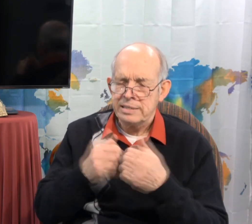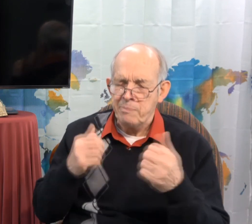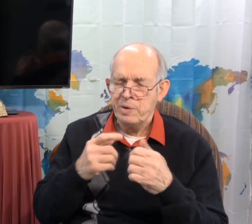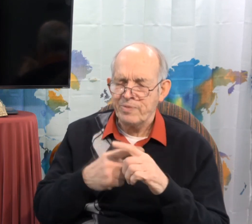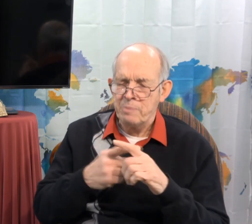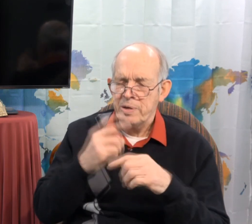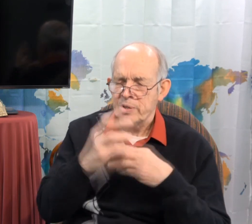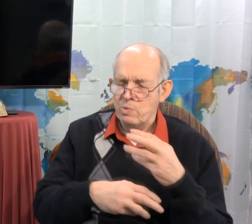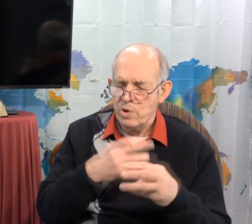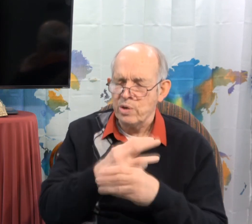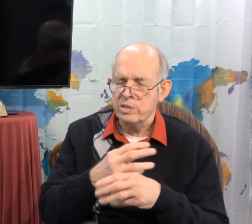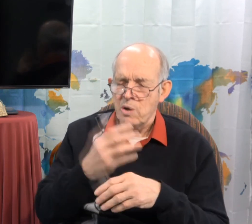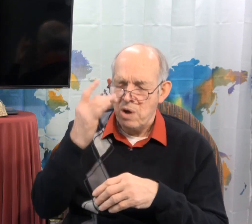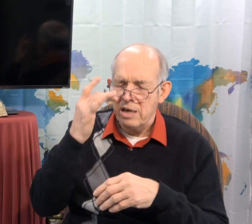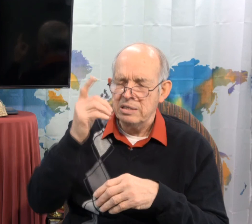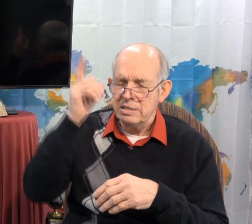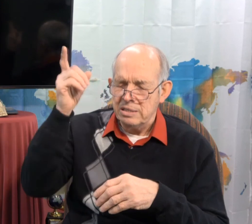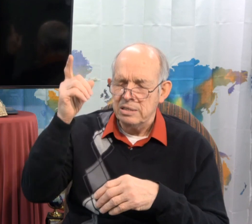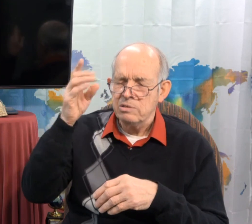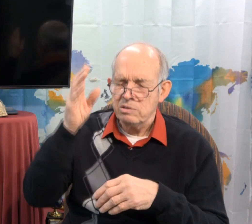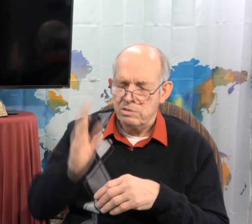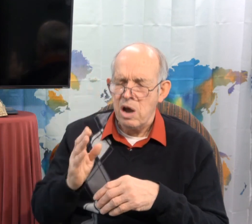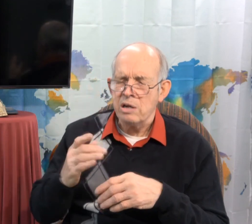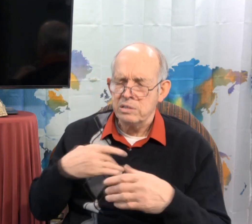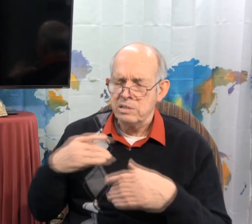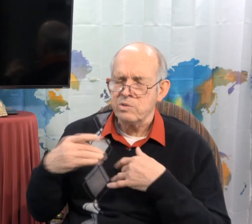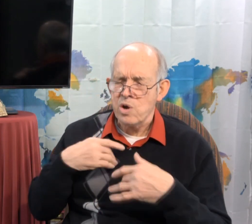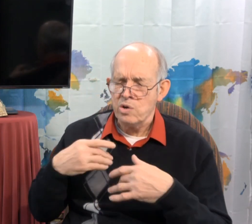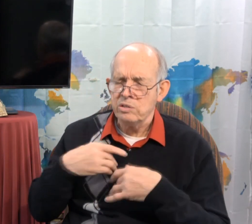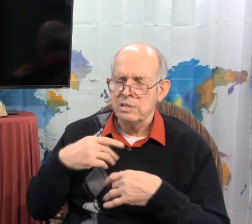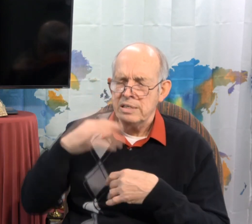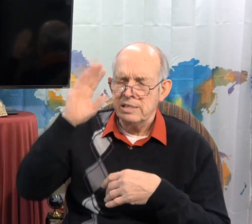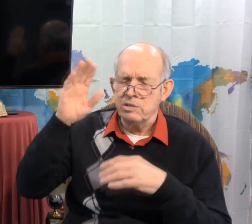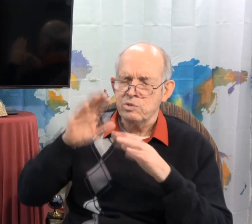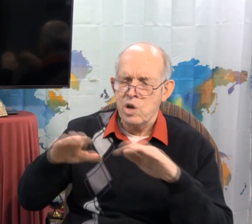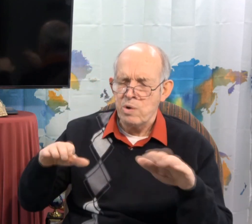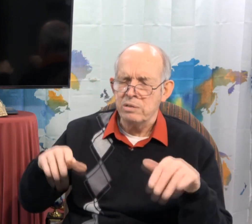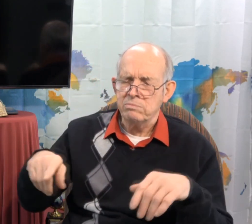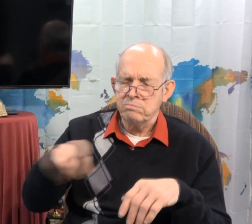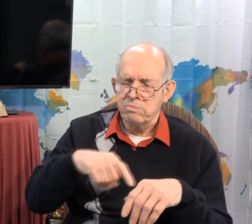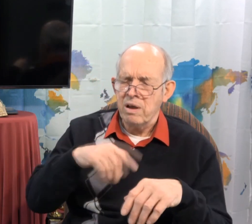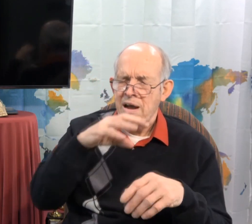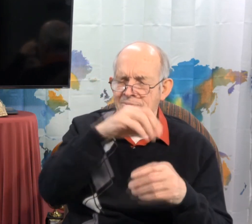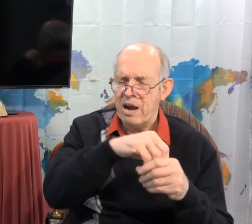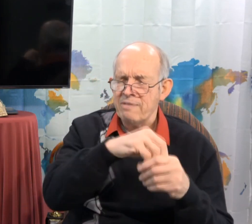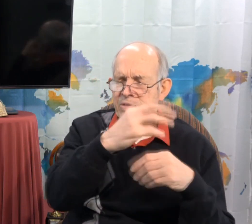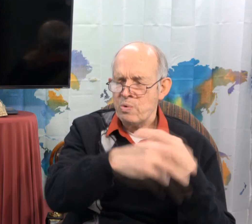separate from the world. Why? God returned his children above the